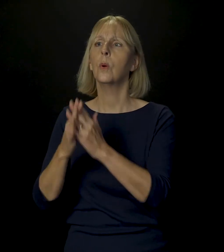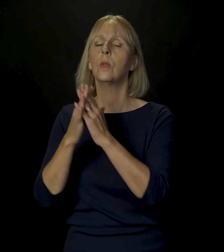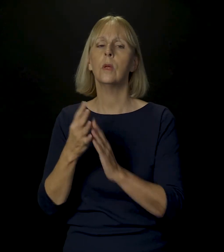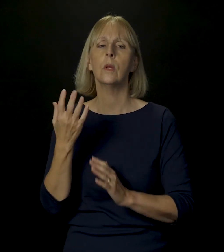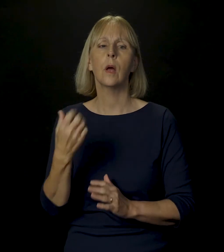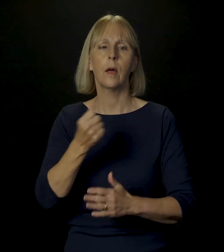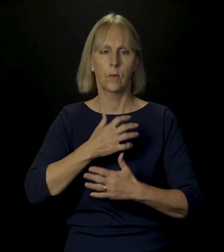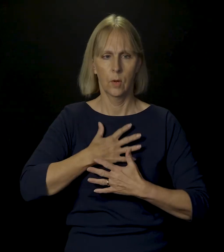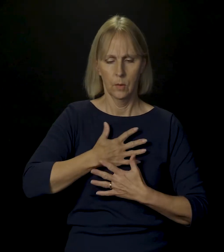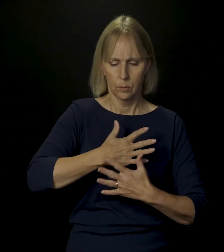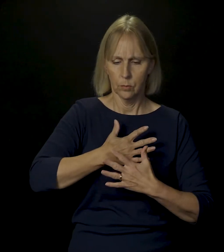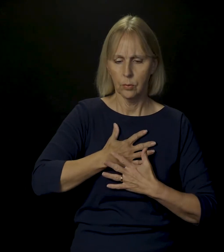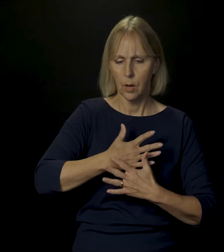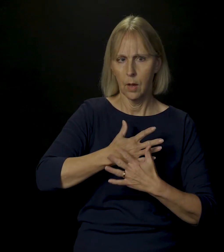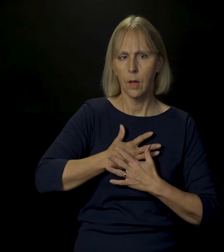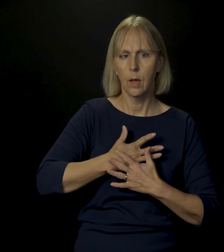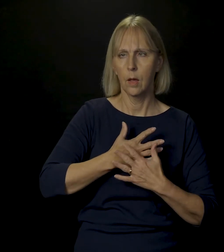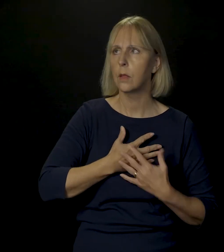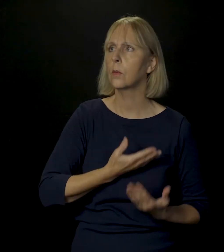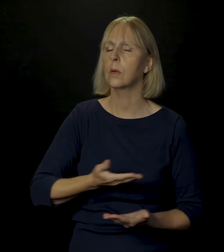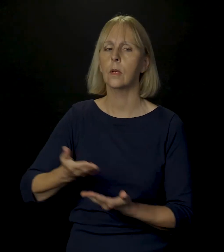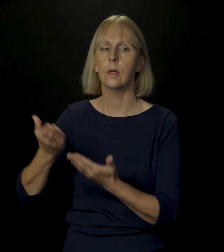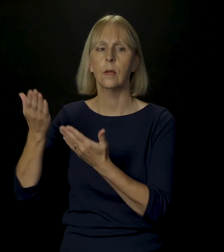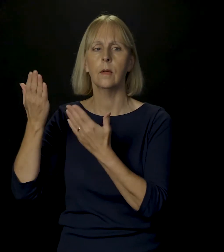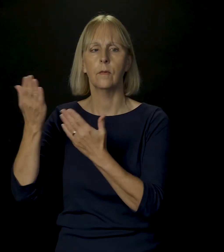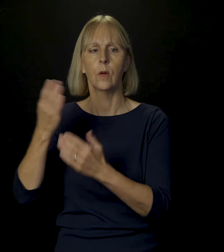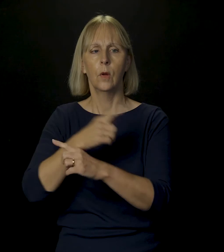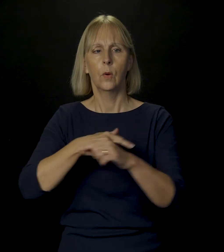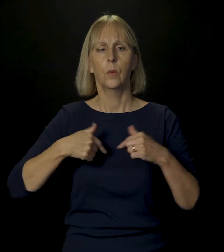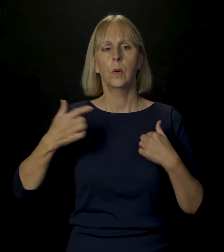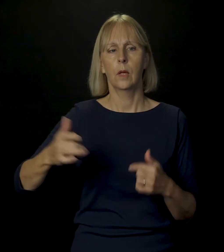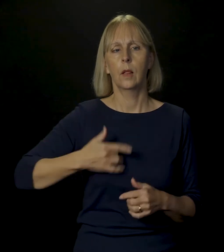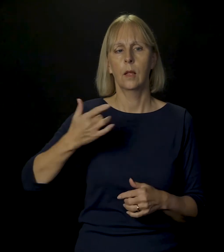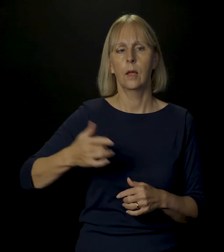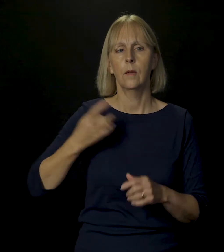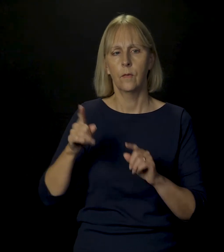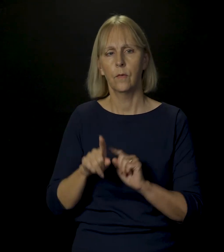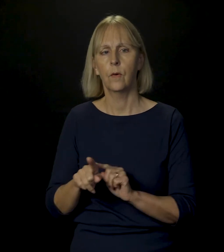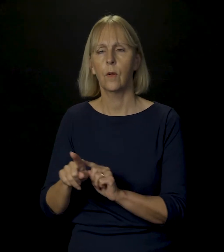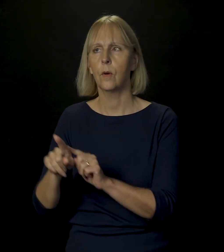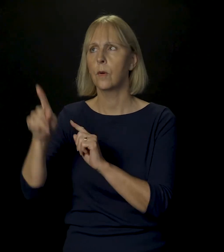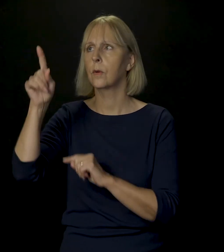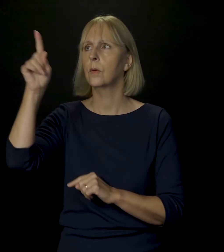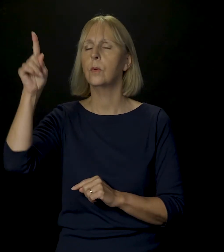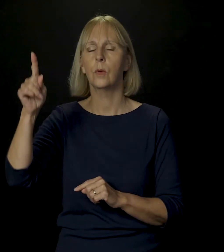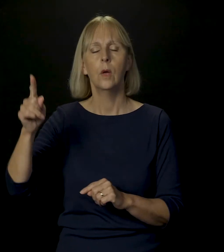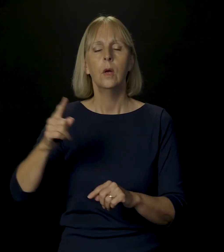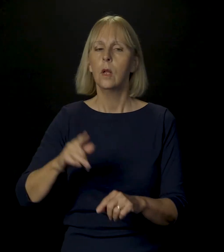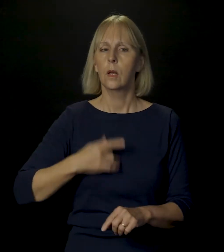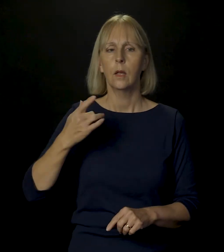Of Every Breath We Could Ever Bring We Live For You We